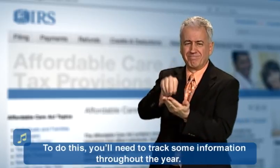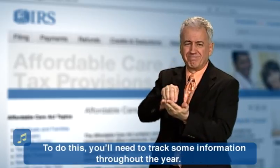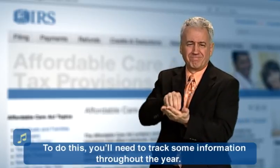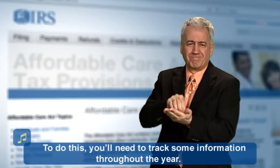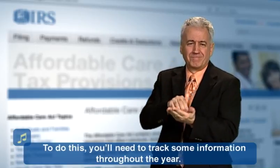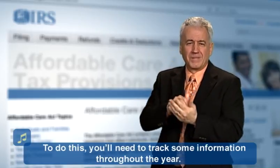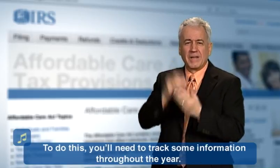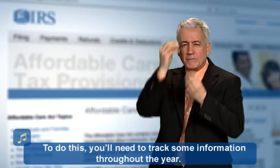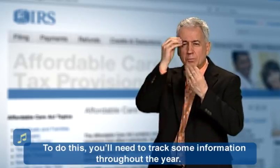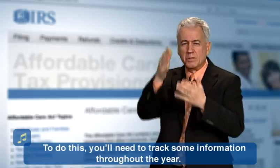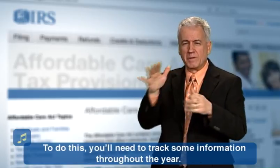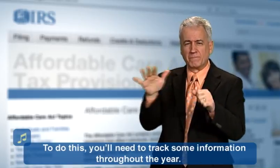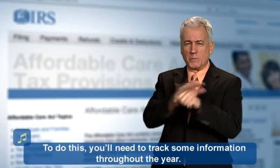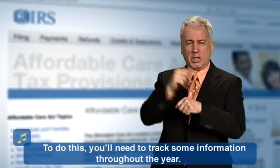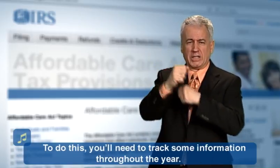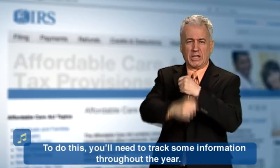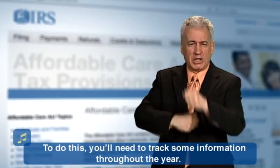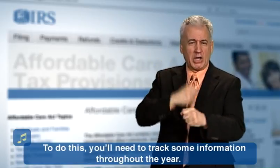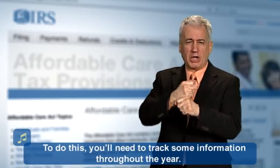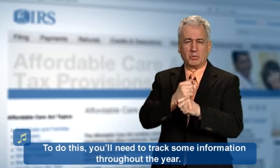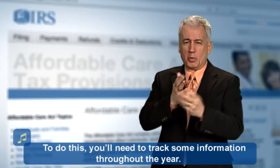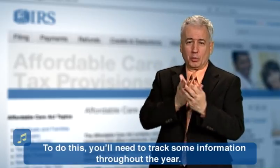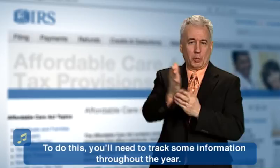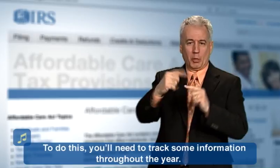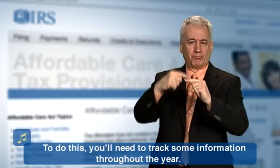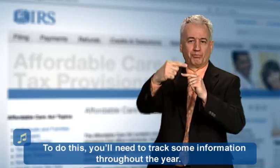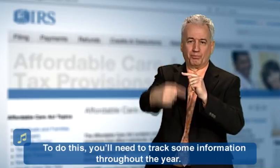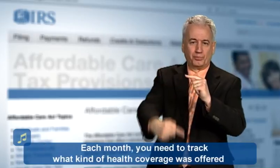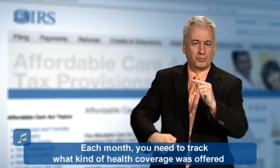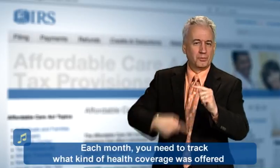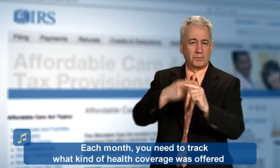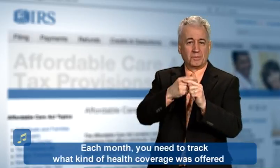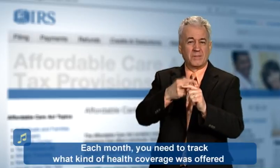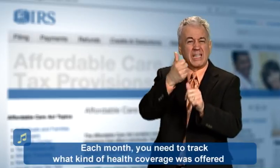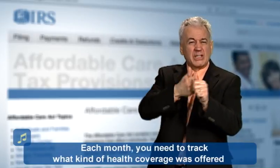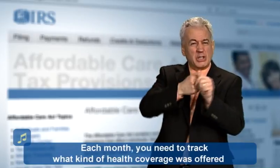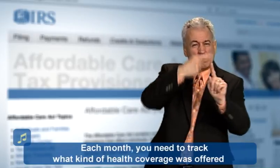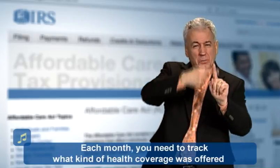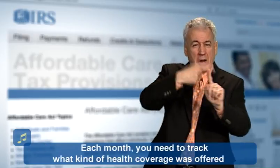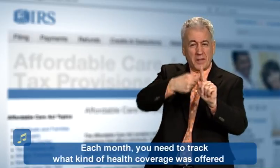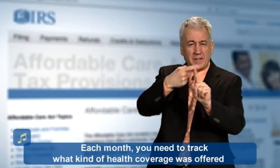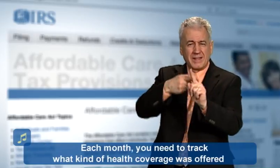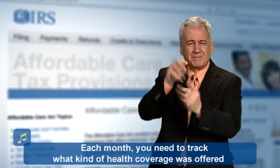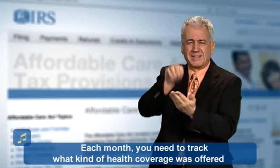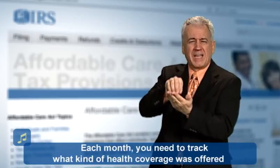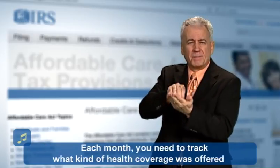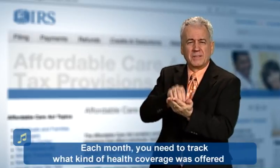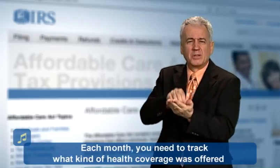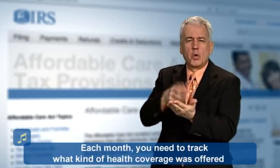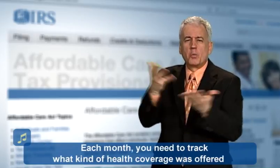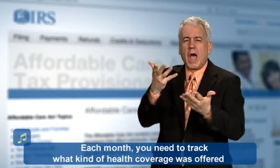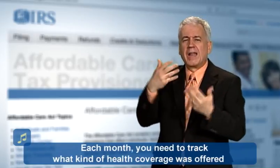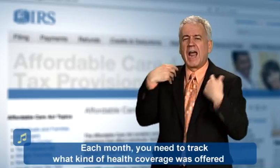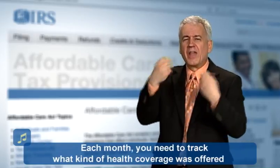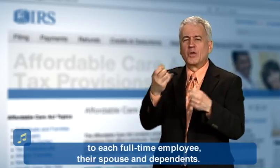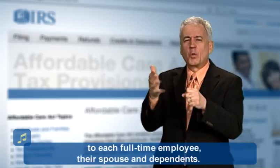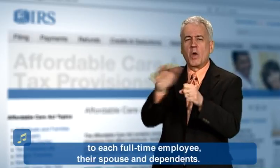do this, you'll need to track some information throughout the year. Each month, you need to track what kind of health coverage was offered to each